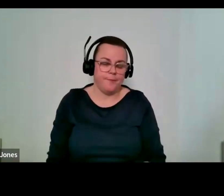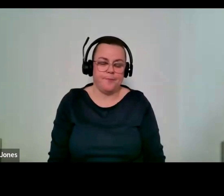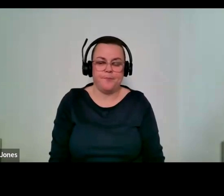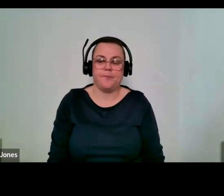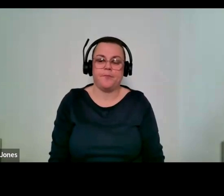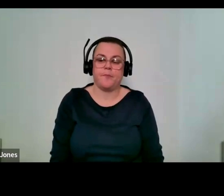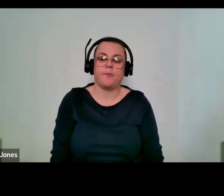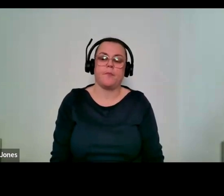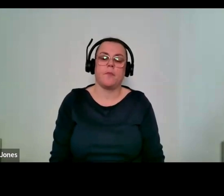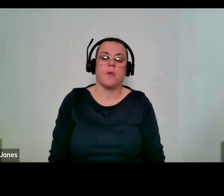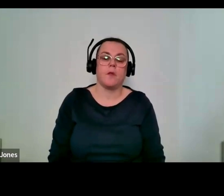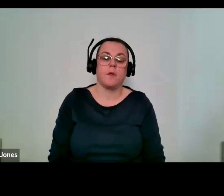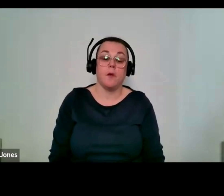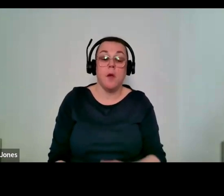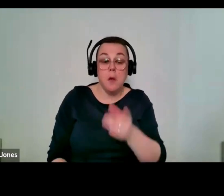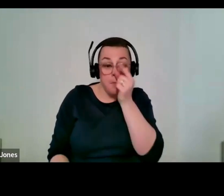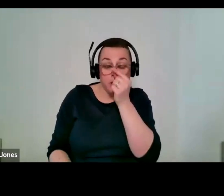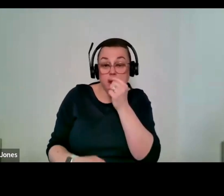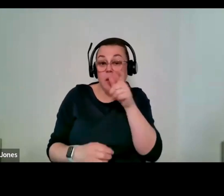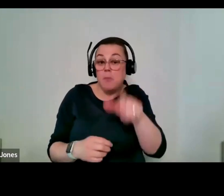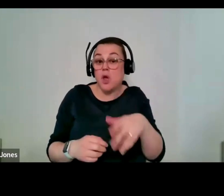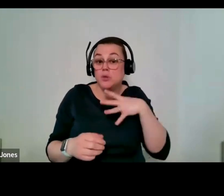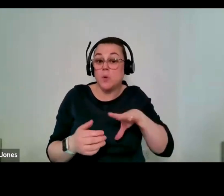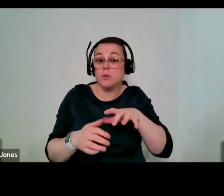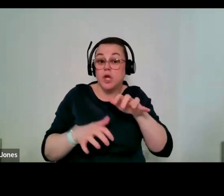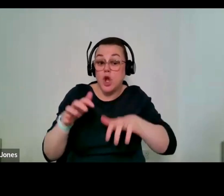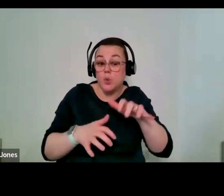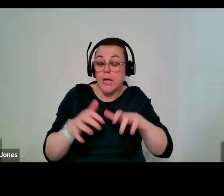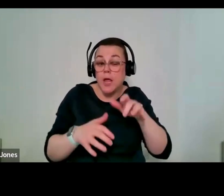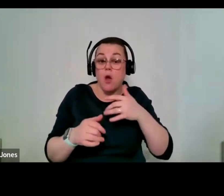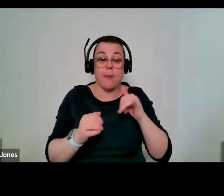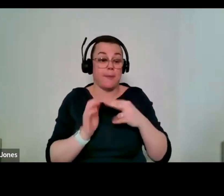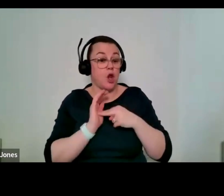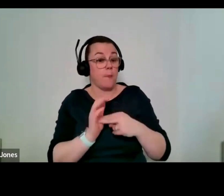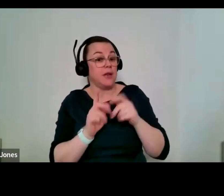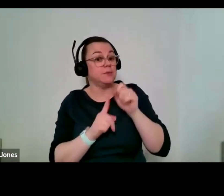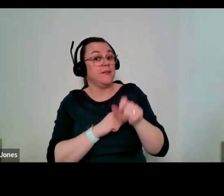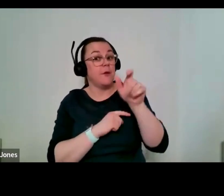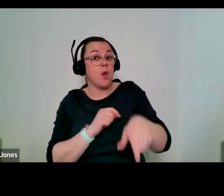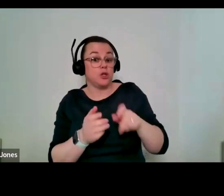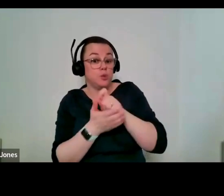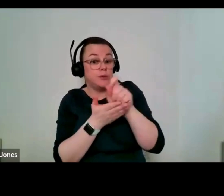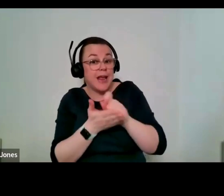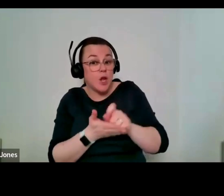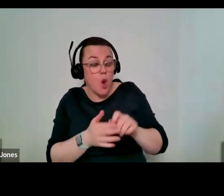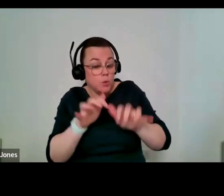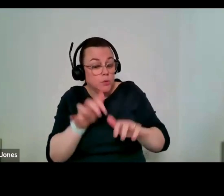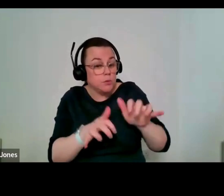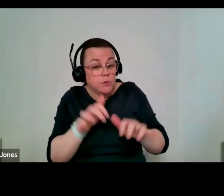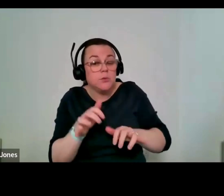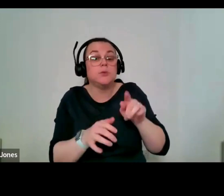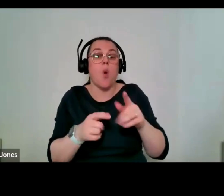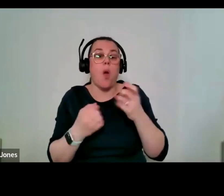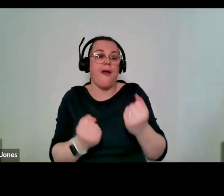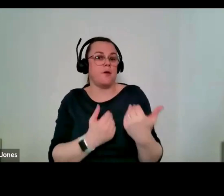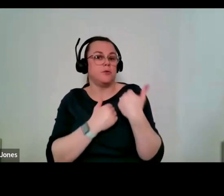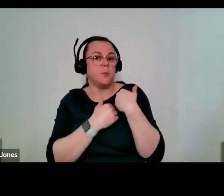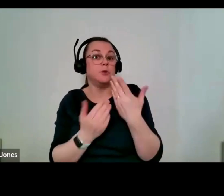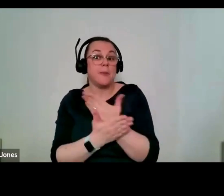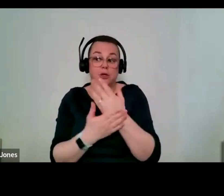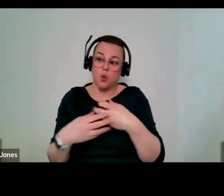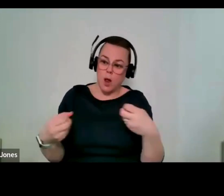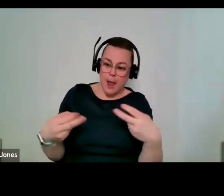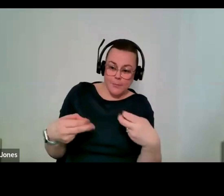about nominating a note taker, someone who could take notes on the laptop or has responsibility for making sure the captions